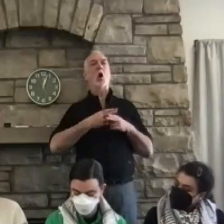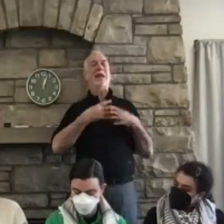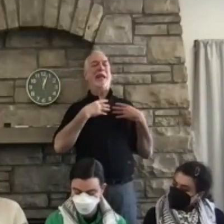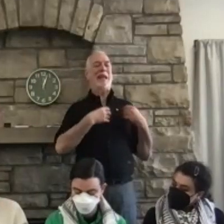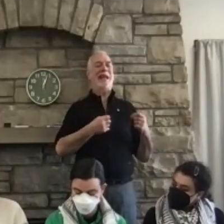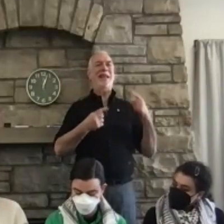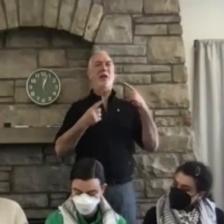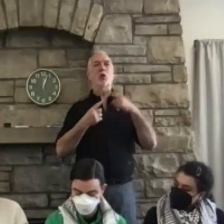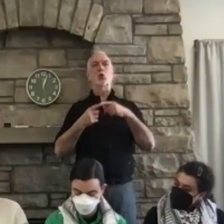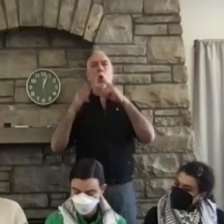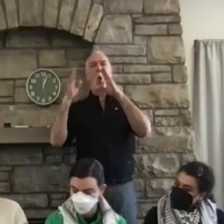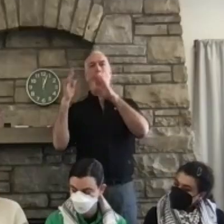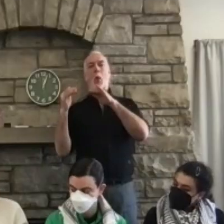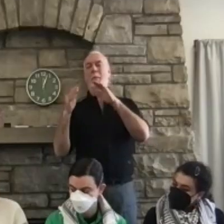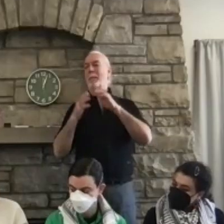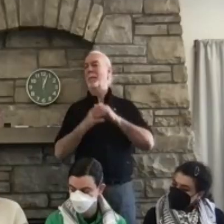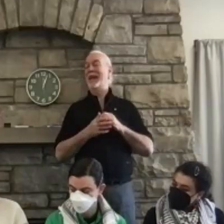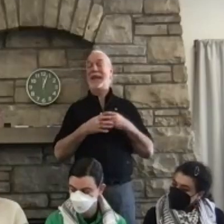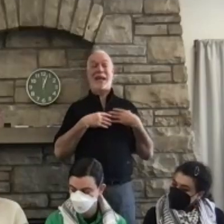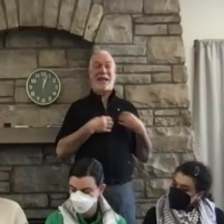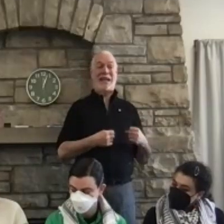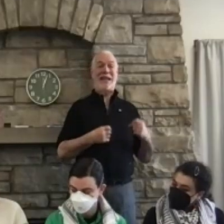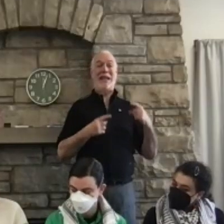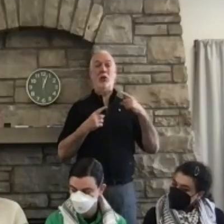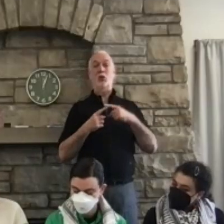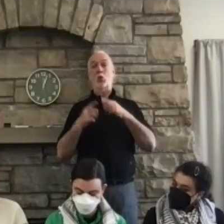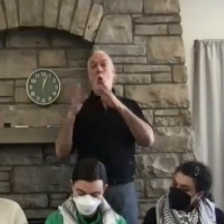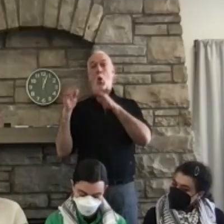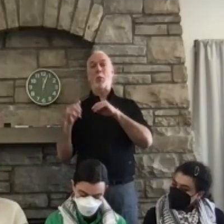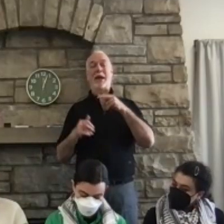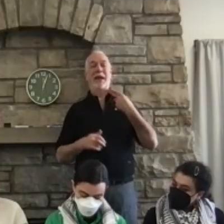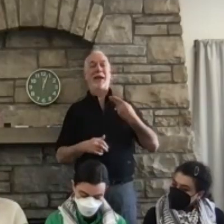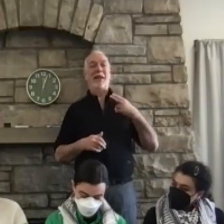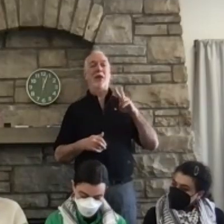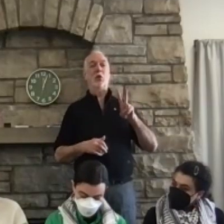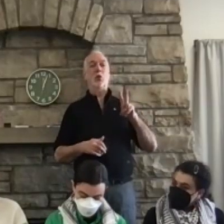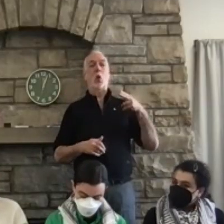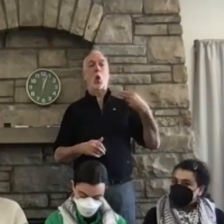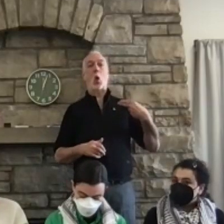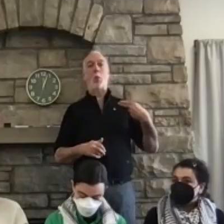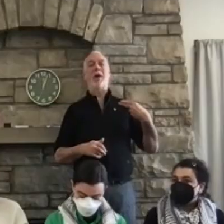And Healing to Hope is a sister